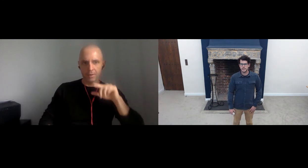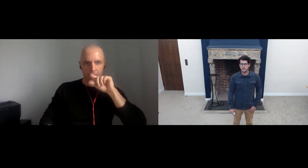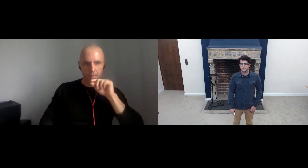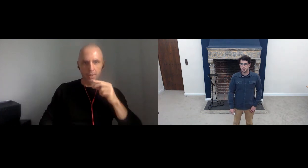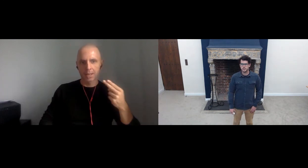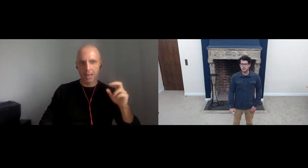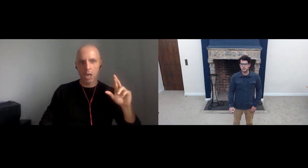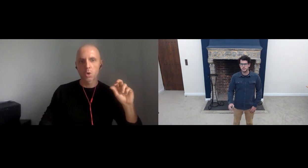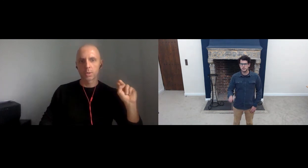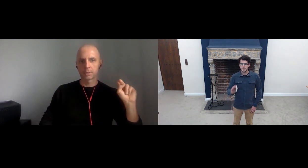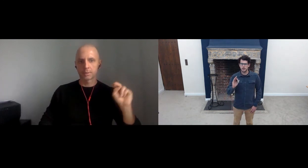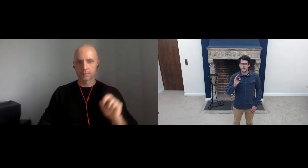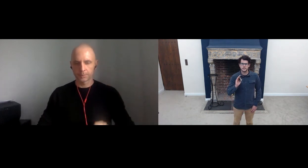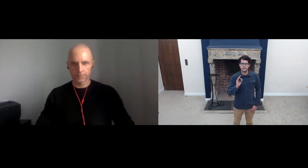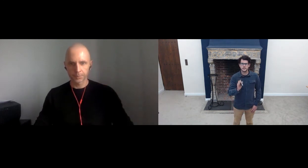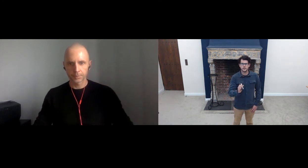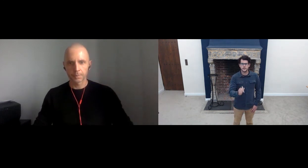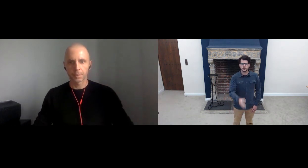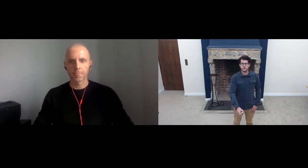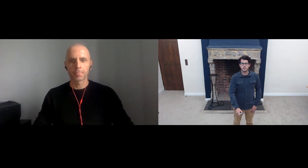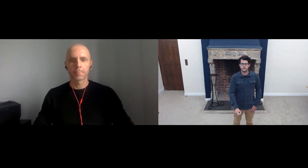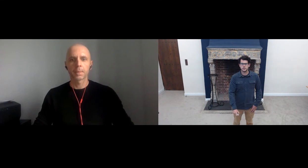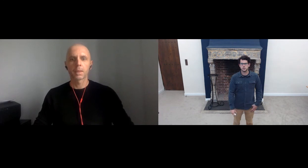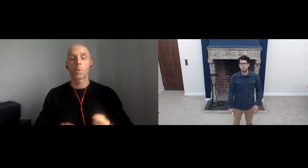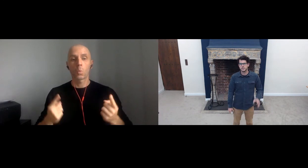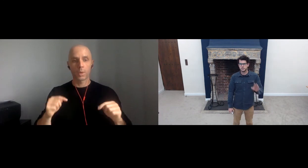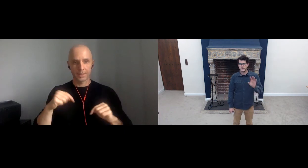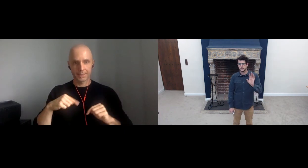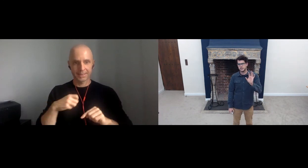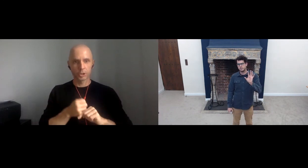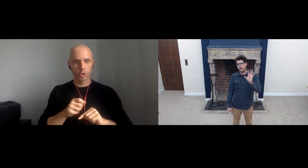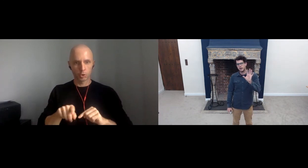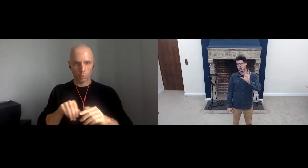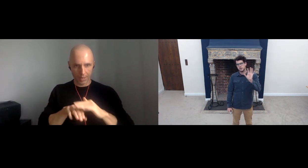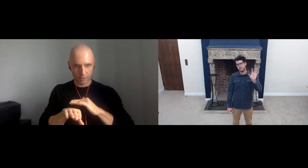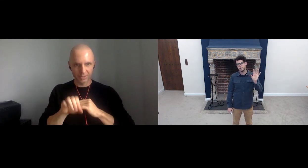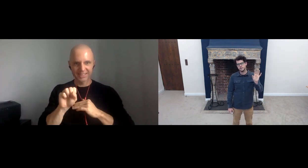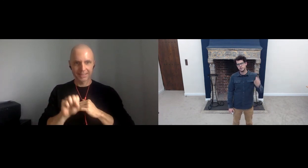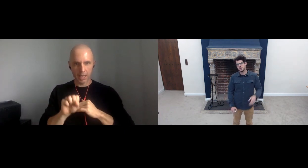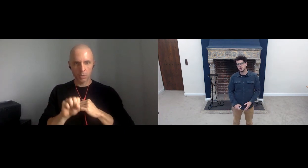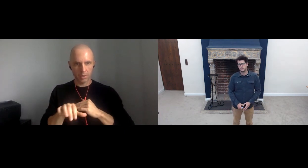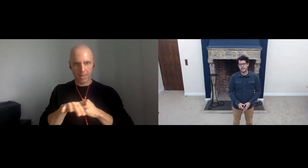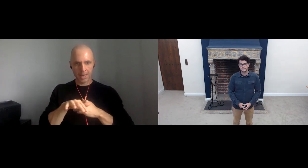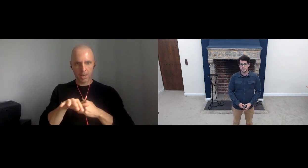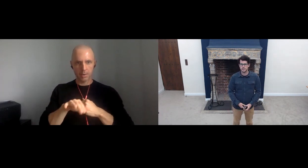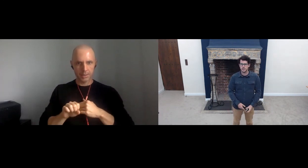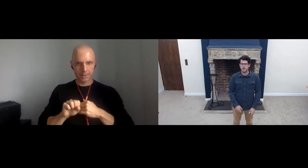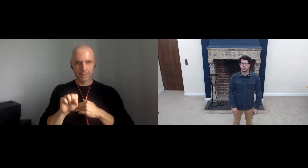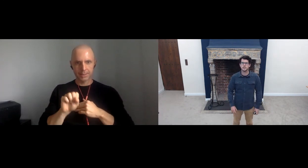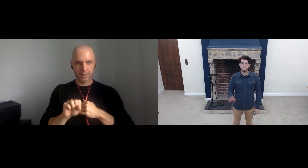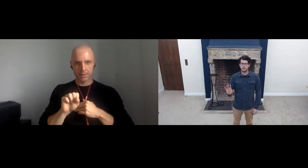This year, when you enter the south entrance of the drawbridge, we had house martins that were